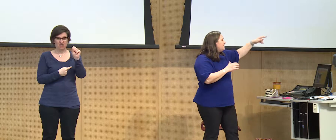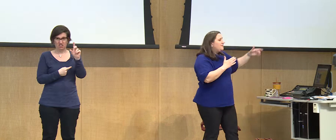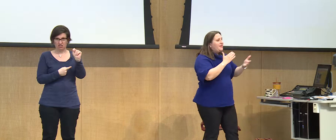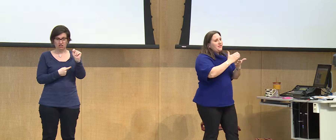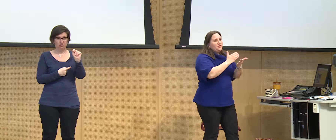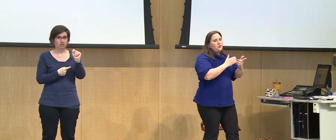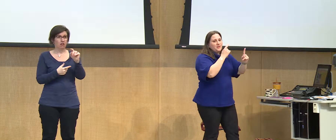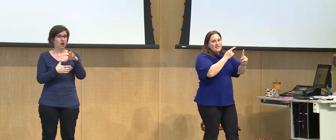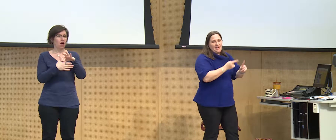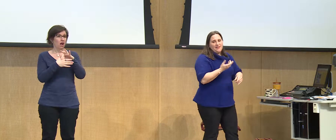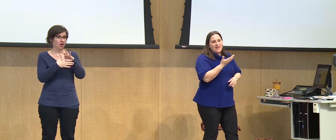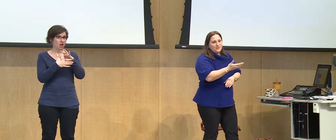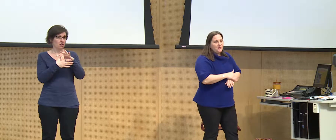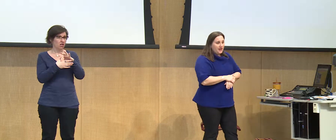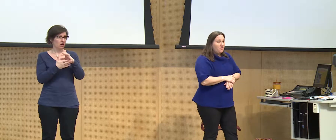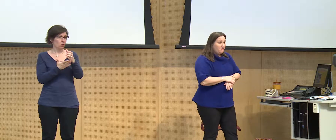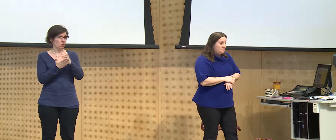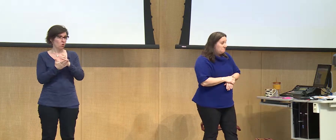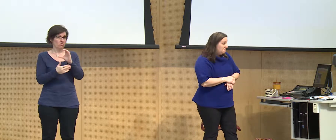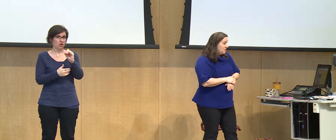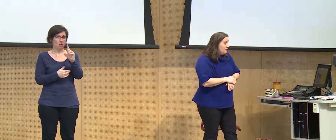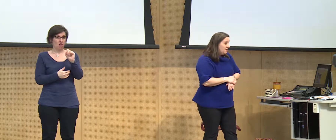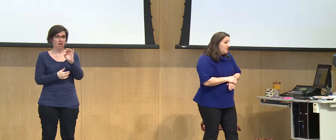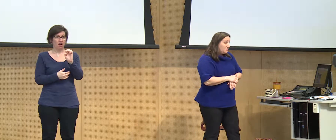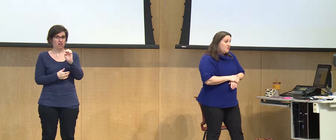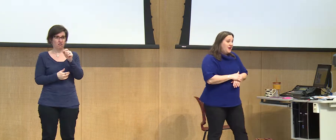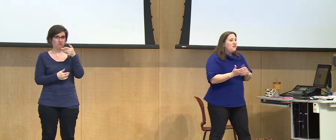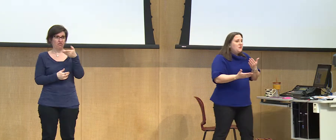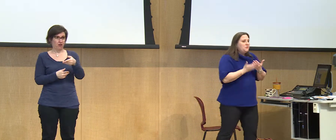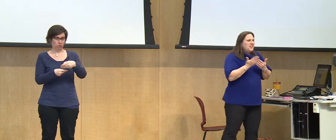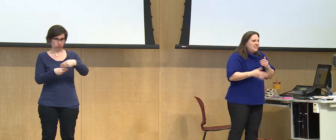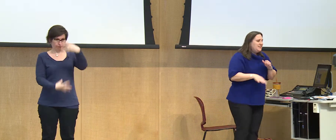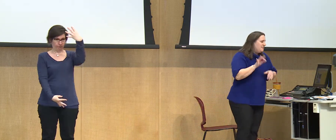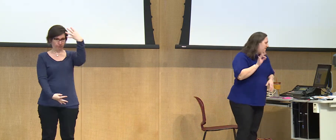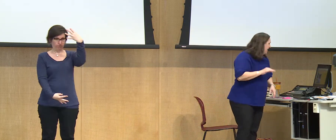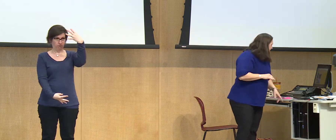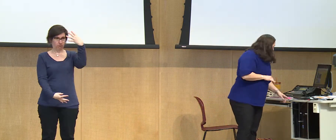and then course outlines are there. Okay, pretty easy to find.